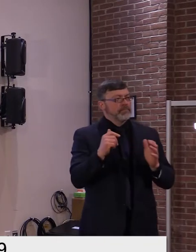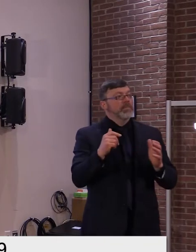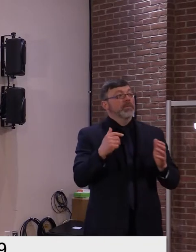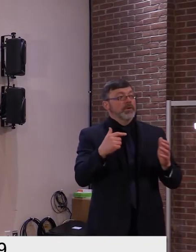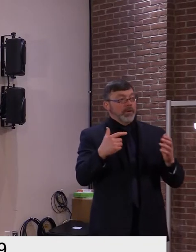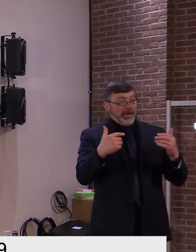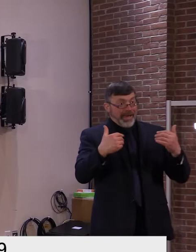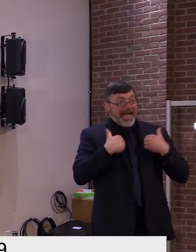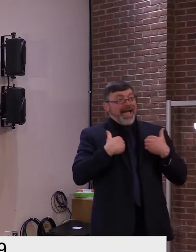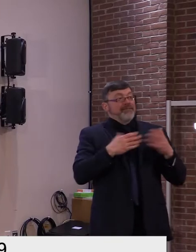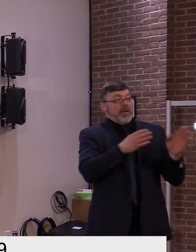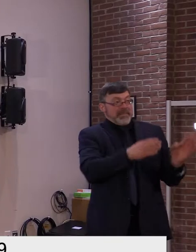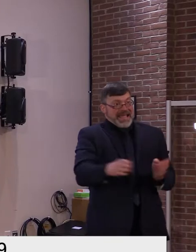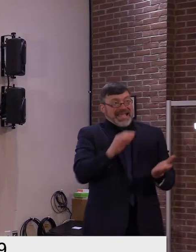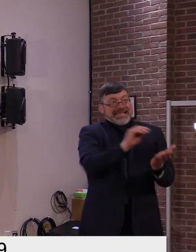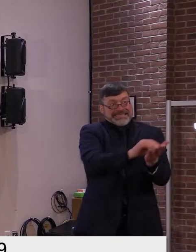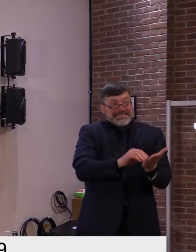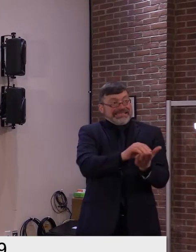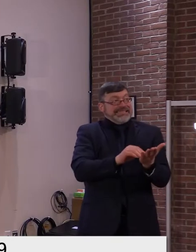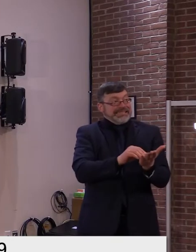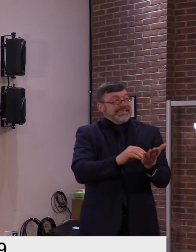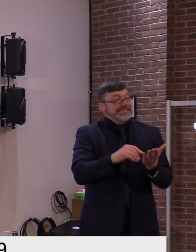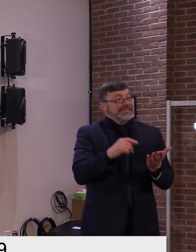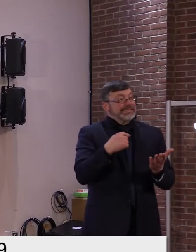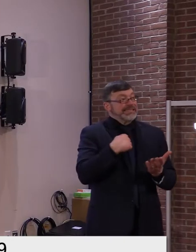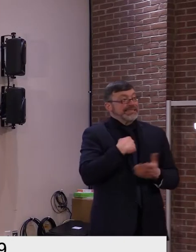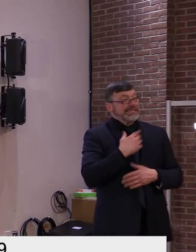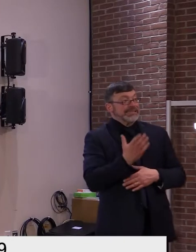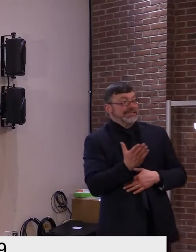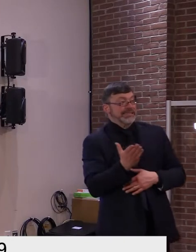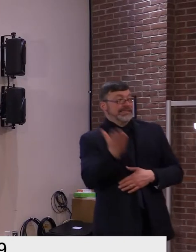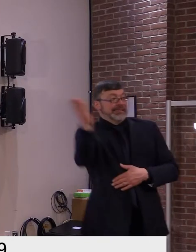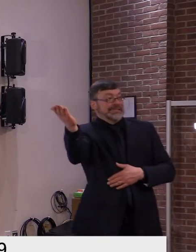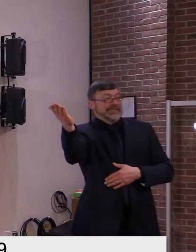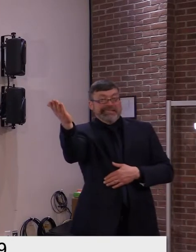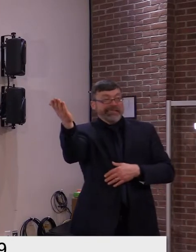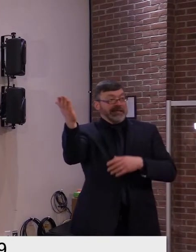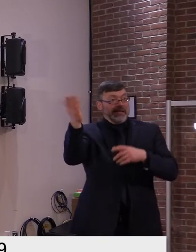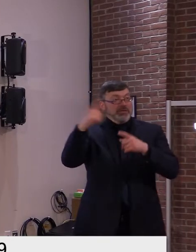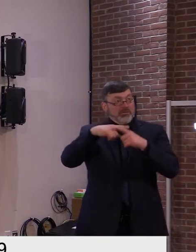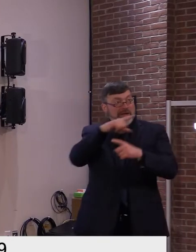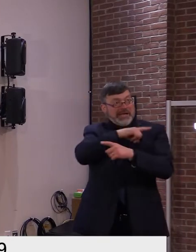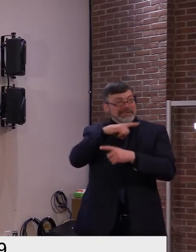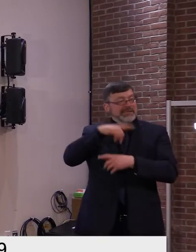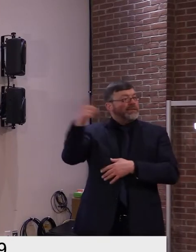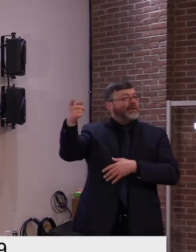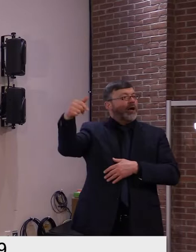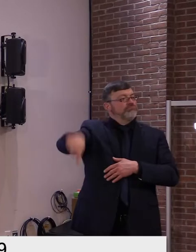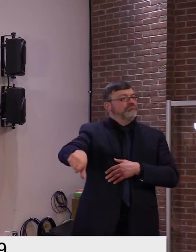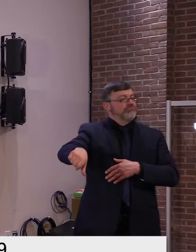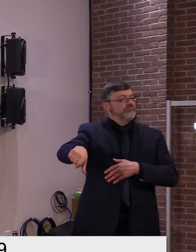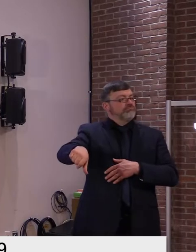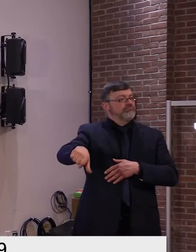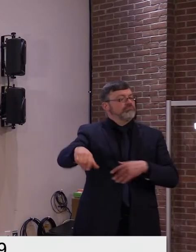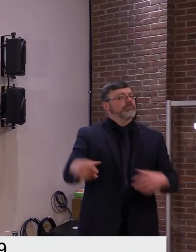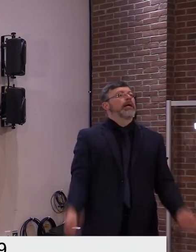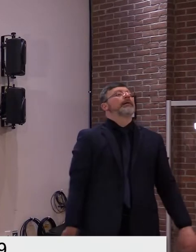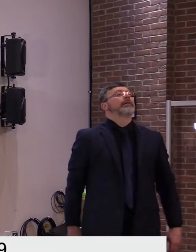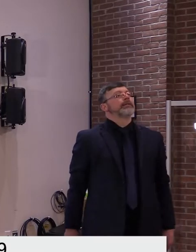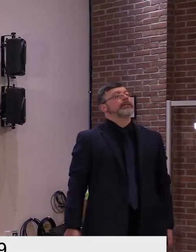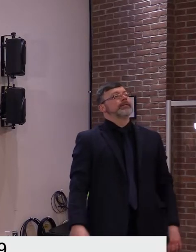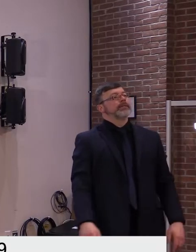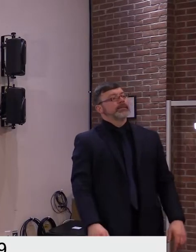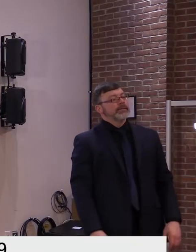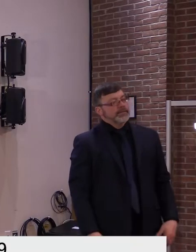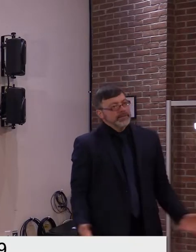ran into some opposition at the legislative level. We're trying to work this out now. But I think you're going to have to see three components out of